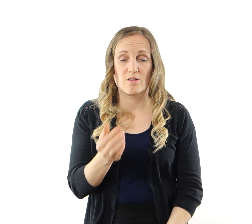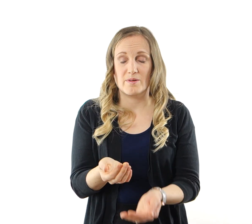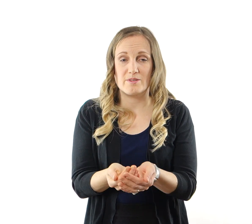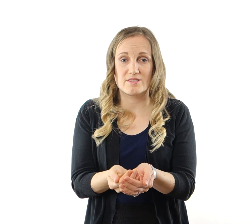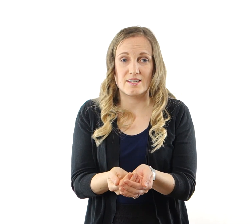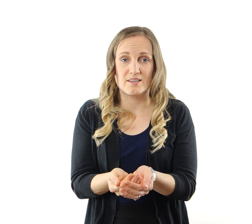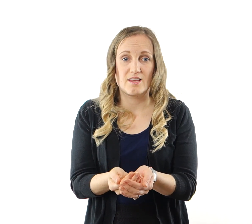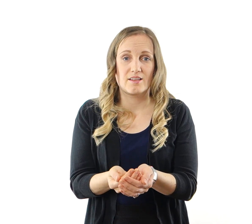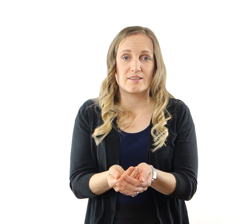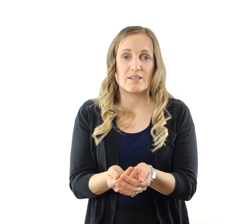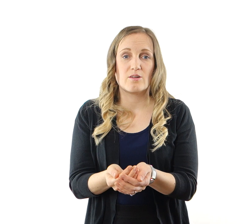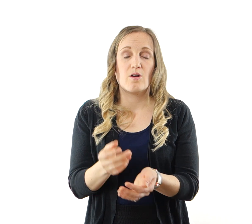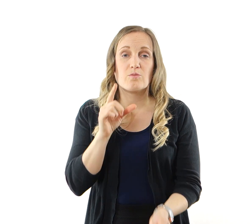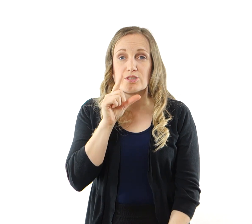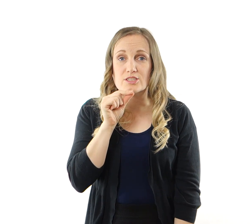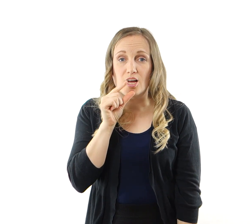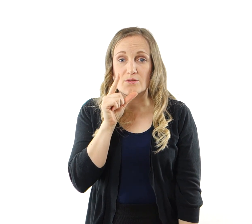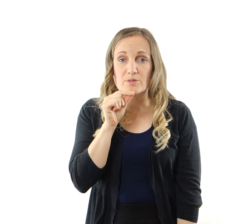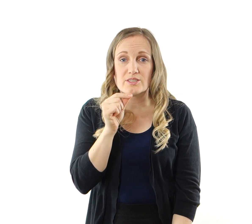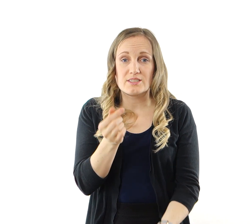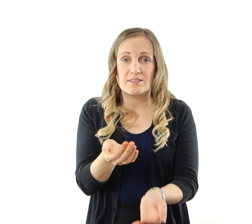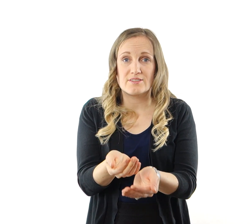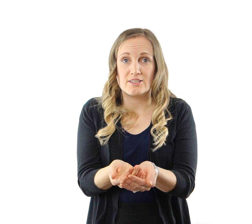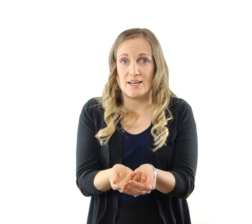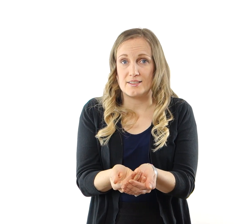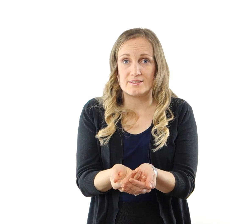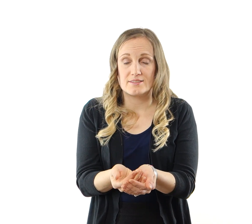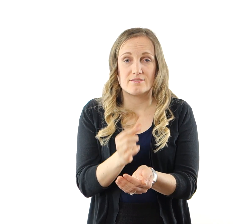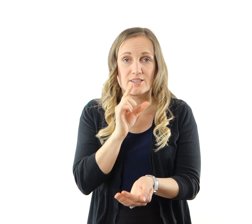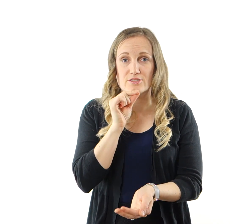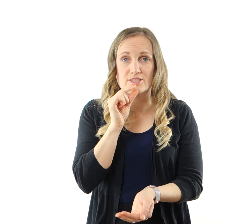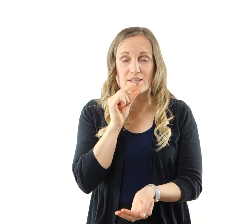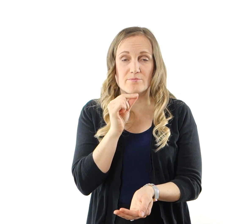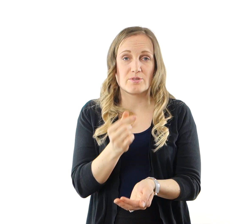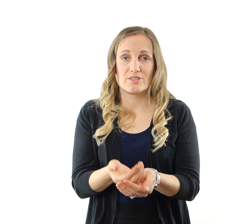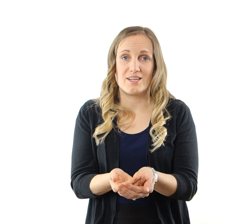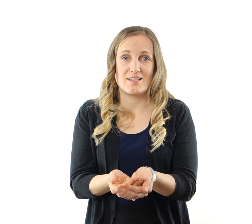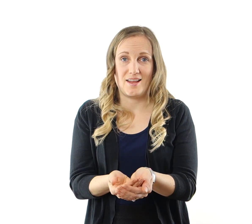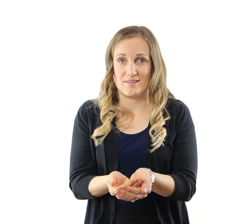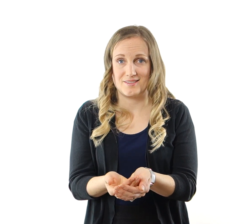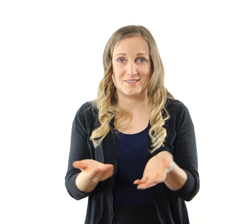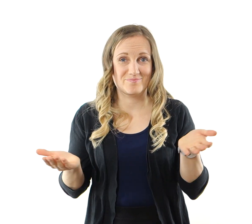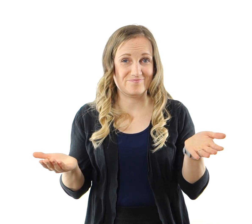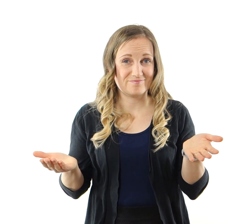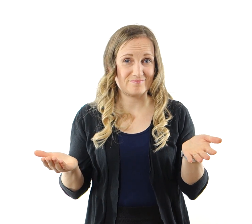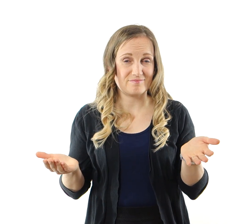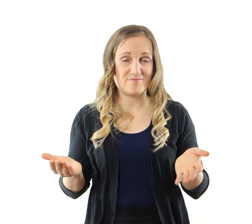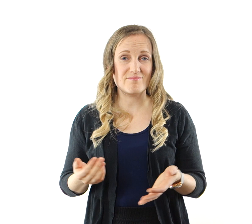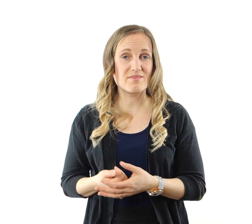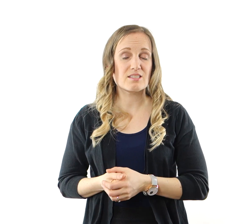Maybe you say, will songbirds leave their nests? Then you're saying bird and nest.